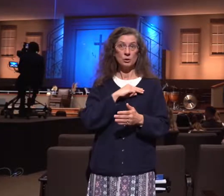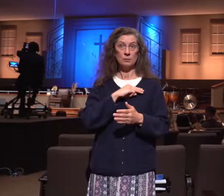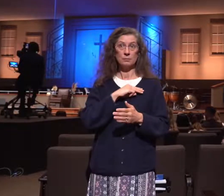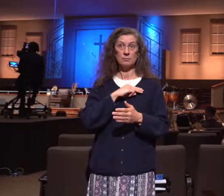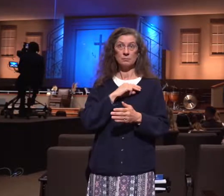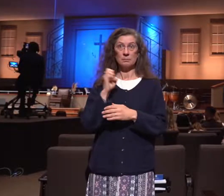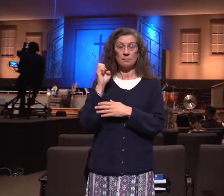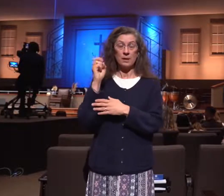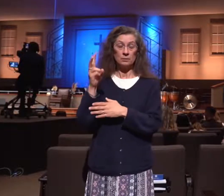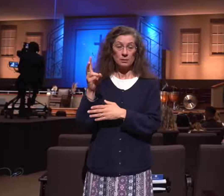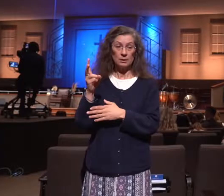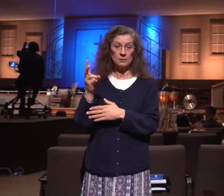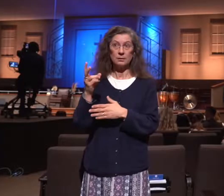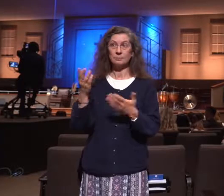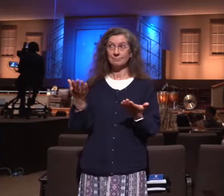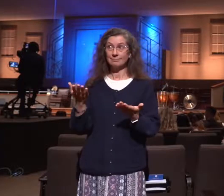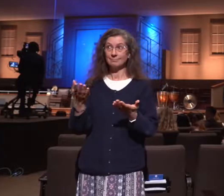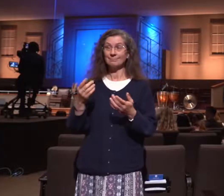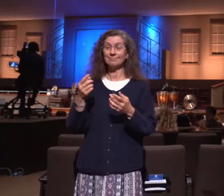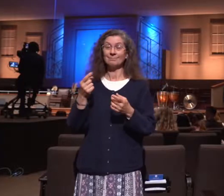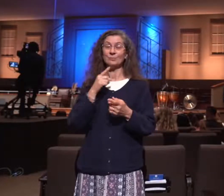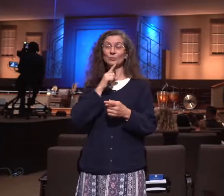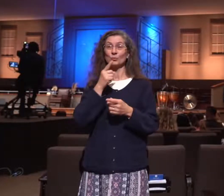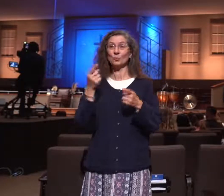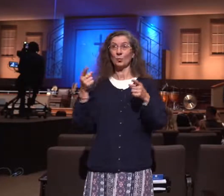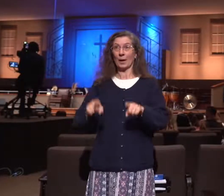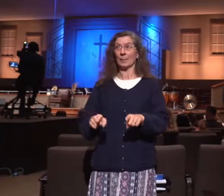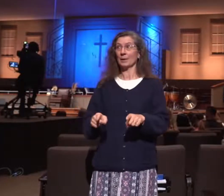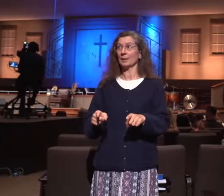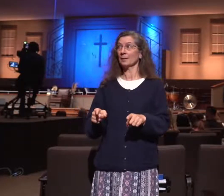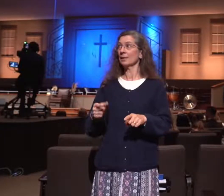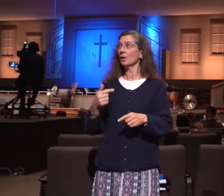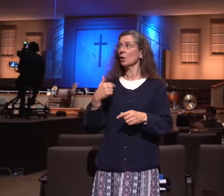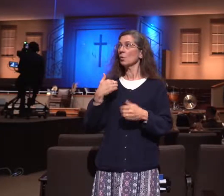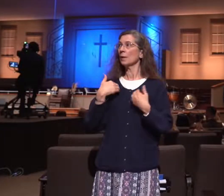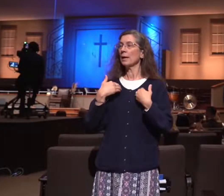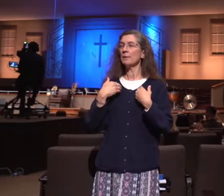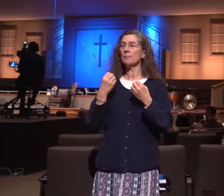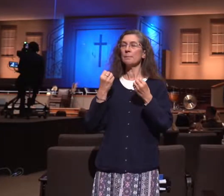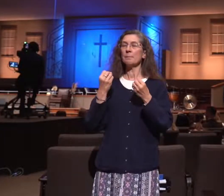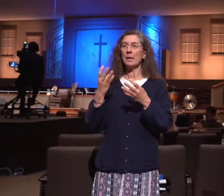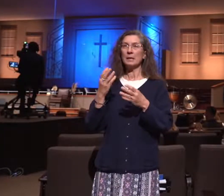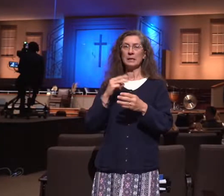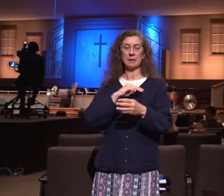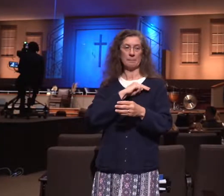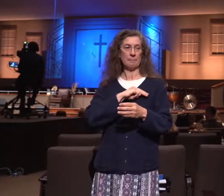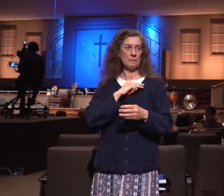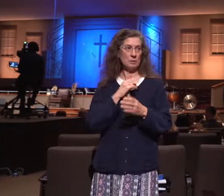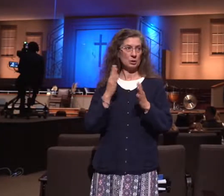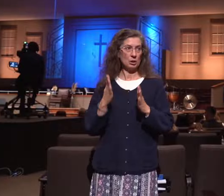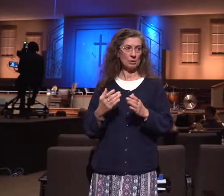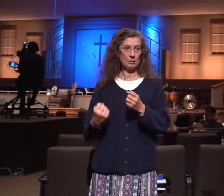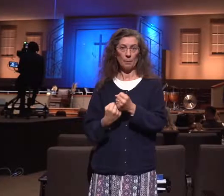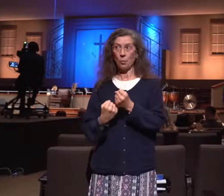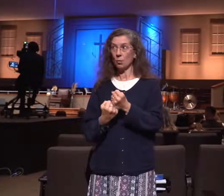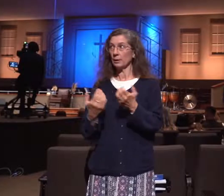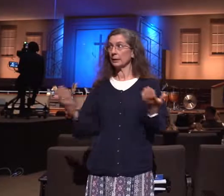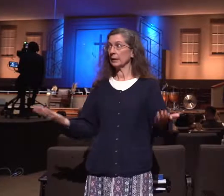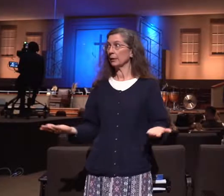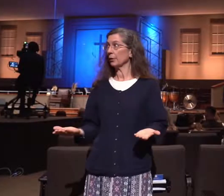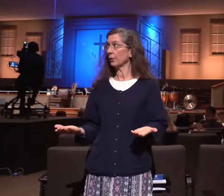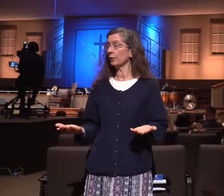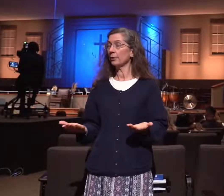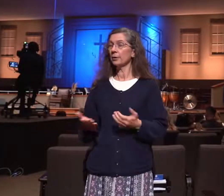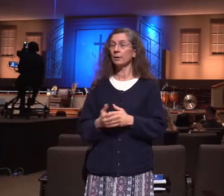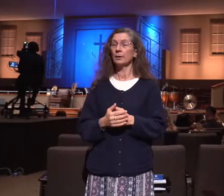that. I mean, we have more open doors today than we've ever had.